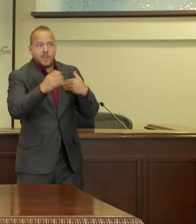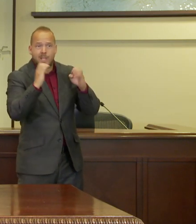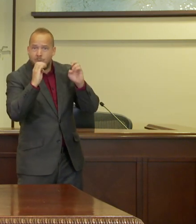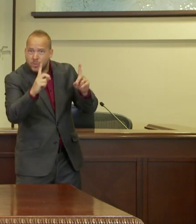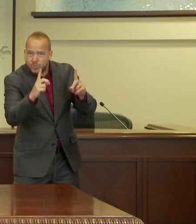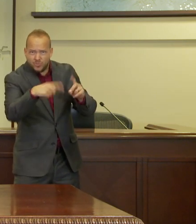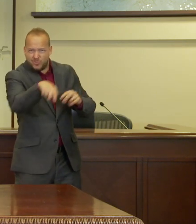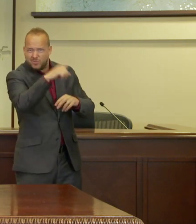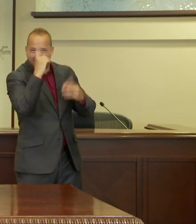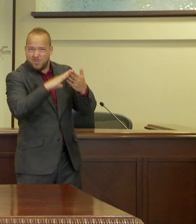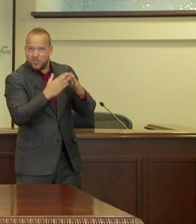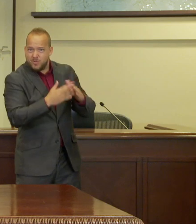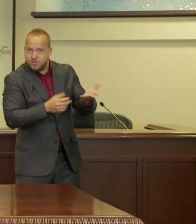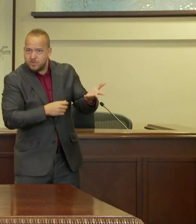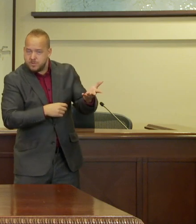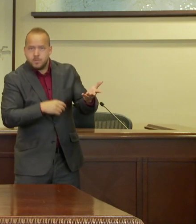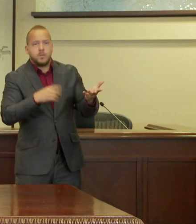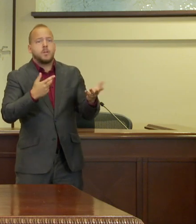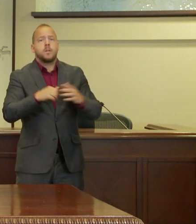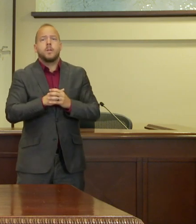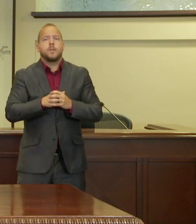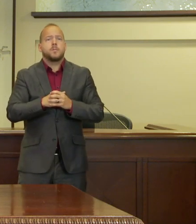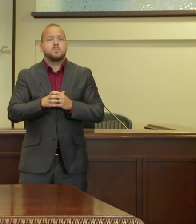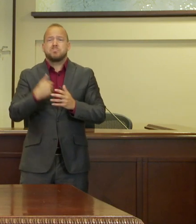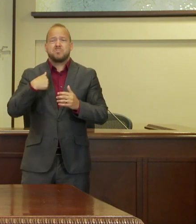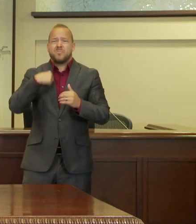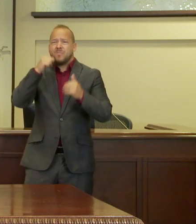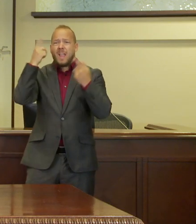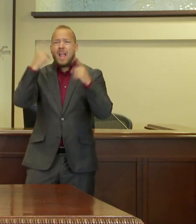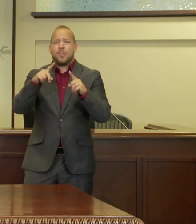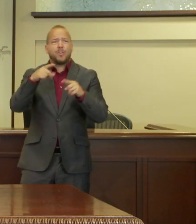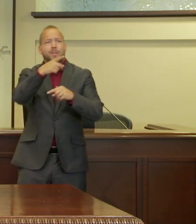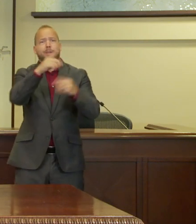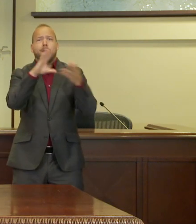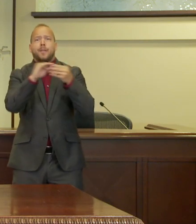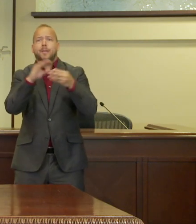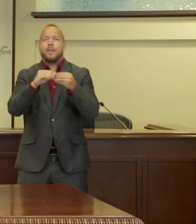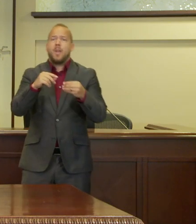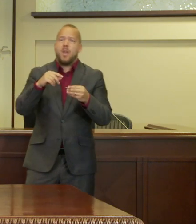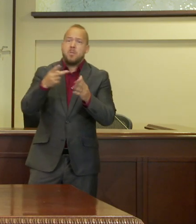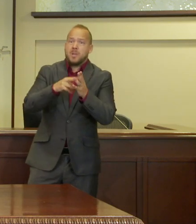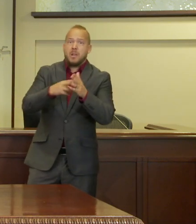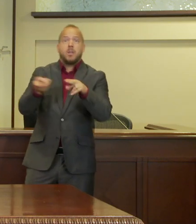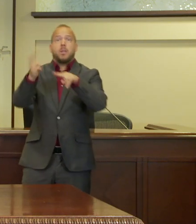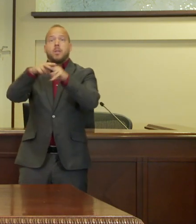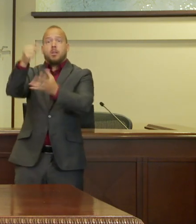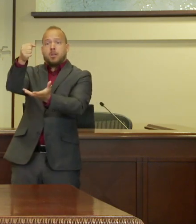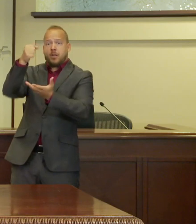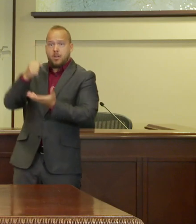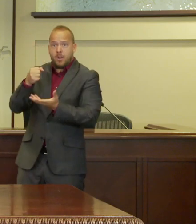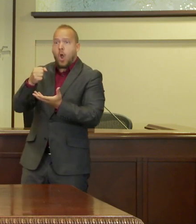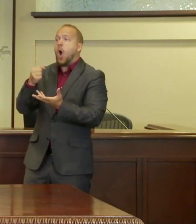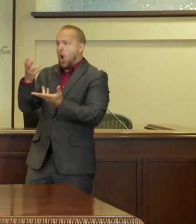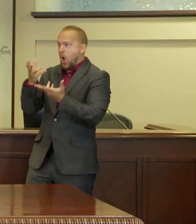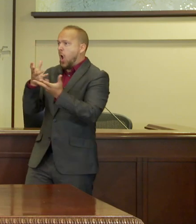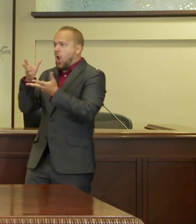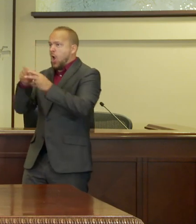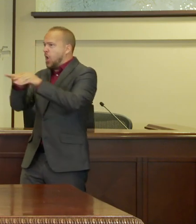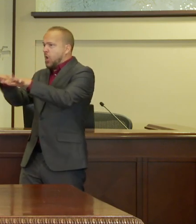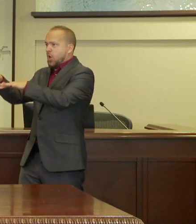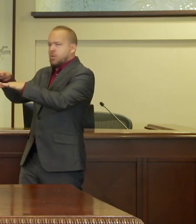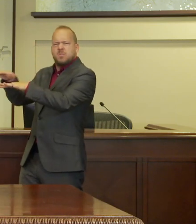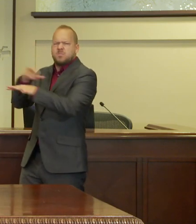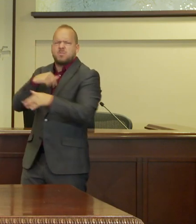I'm sure I don't agree with the characterization that we are increasing the Police Bureau budget in the proposed budget, now the adopted budget.